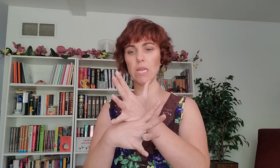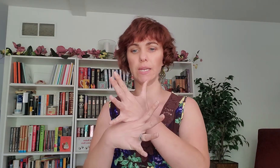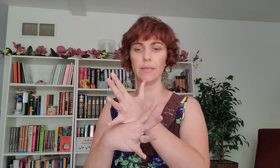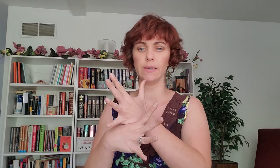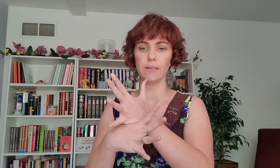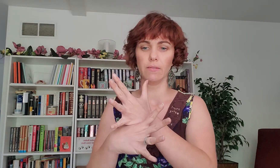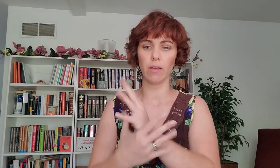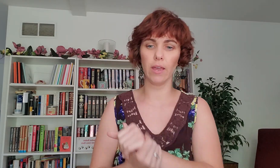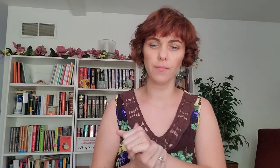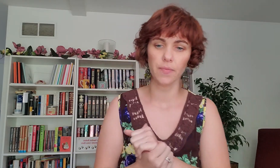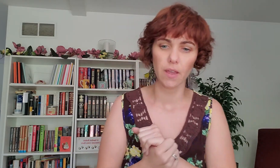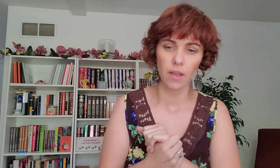Okay.